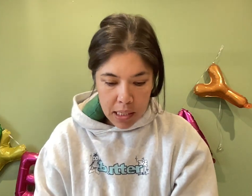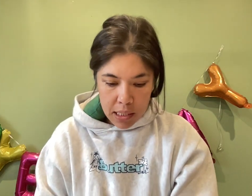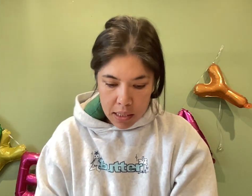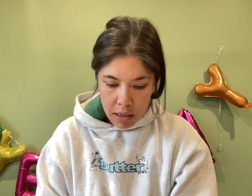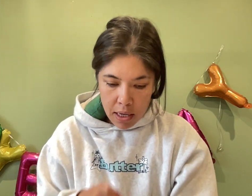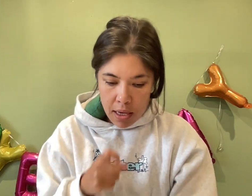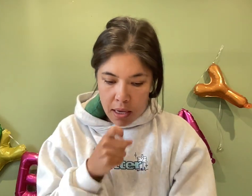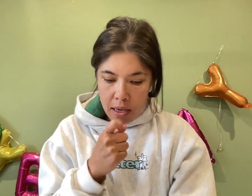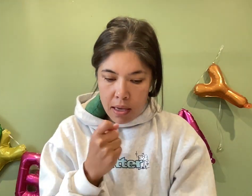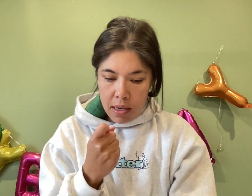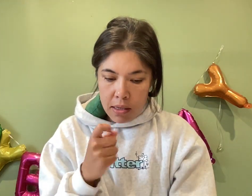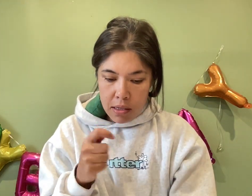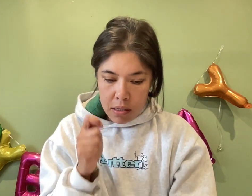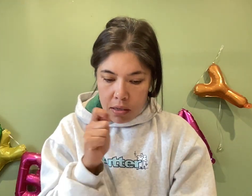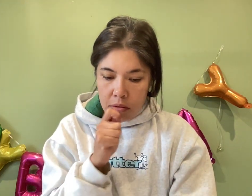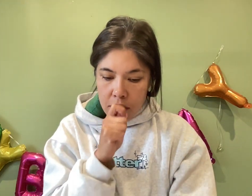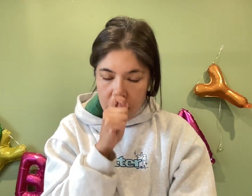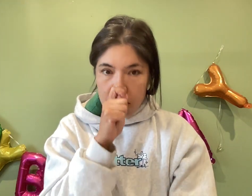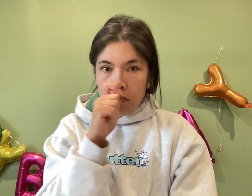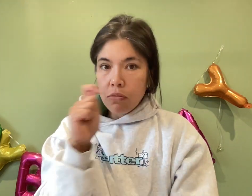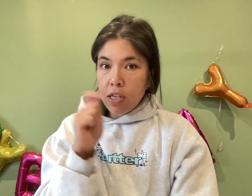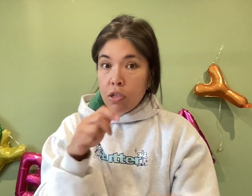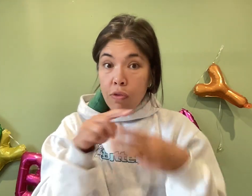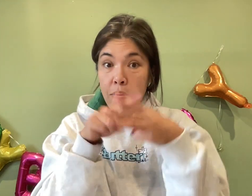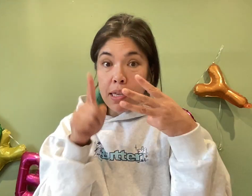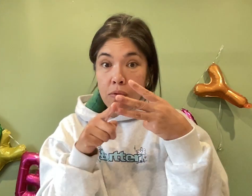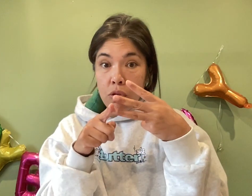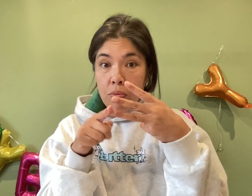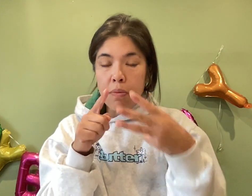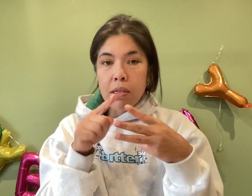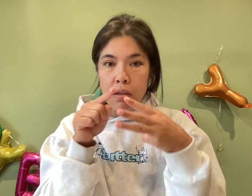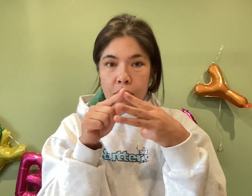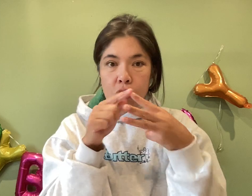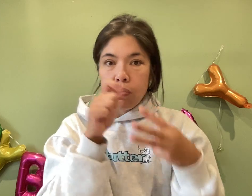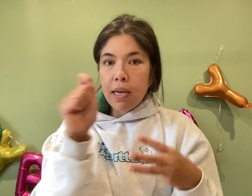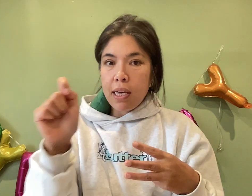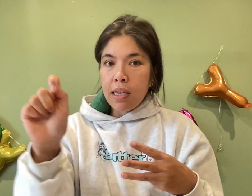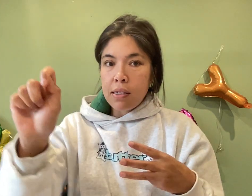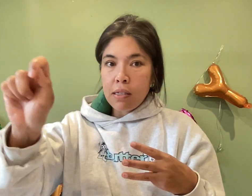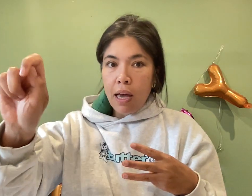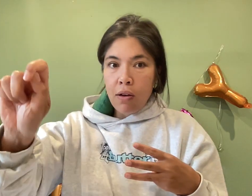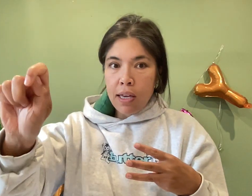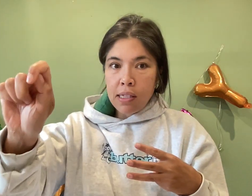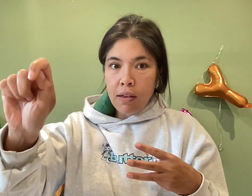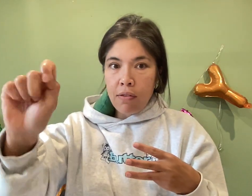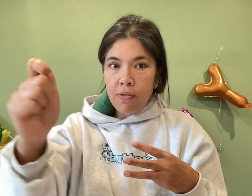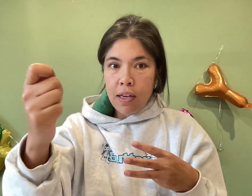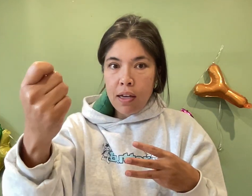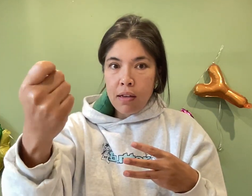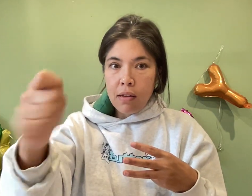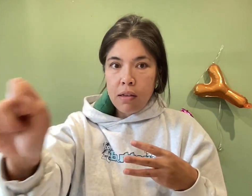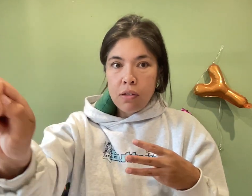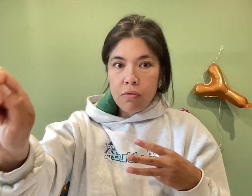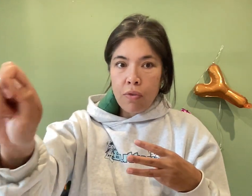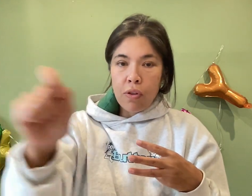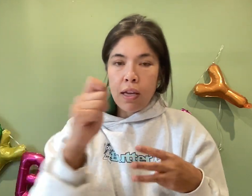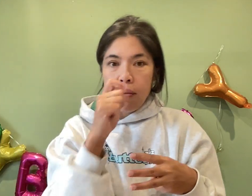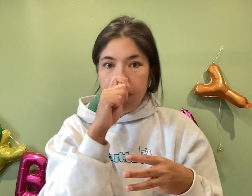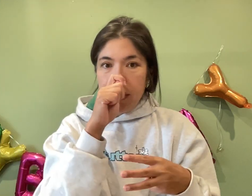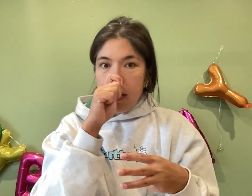Promise is, there's three ways of doing promise. The first way is our easy finger, so we're rolling it, and you